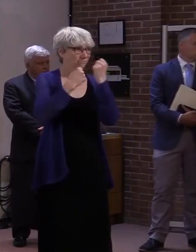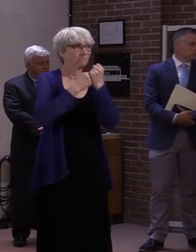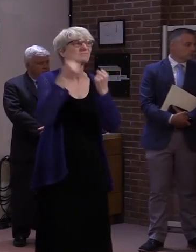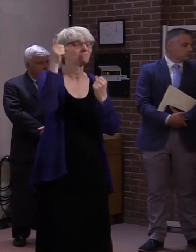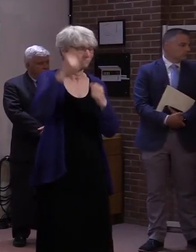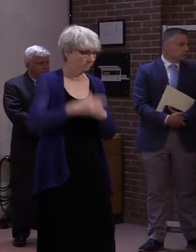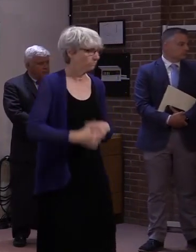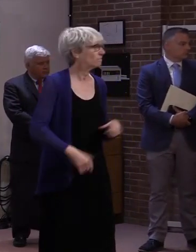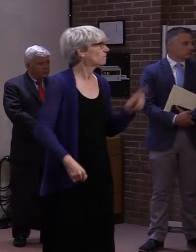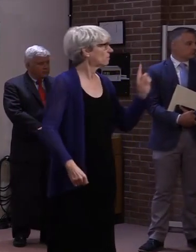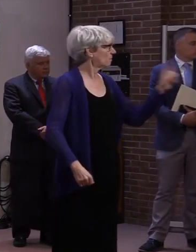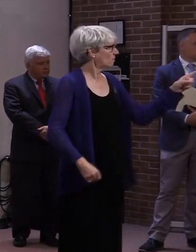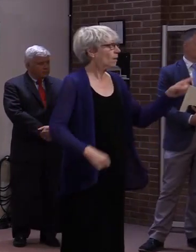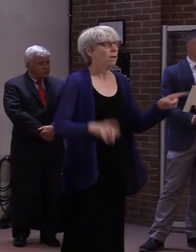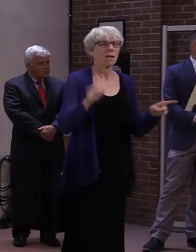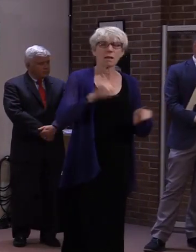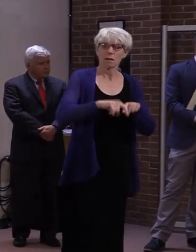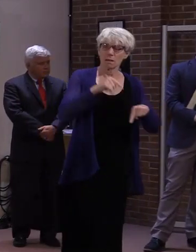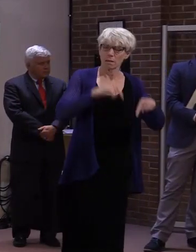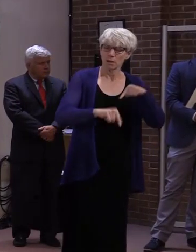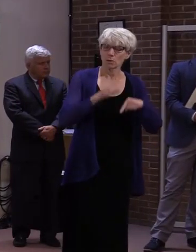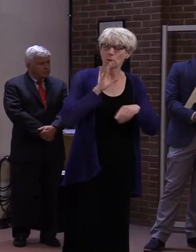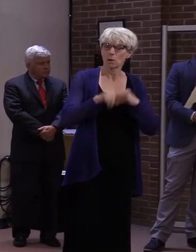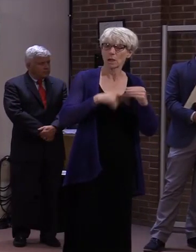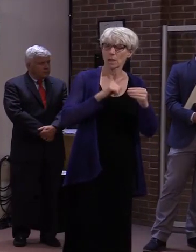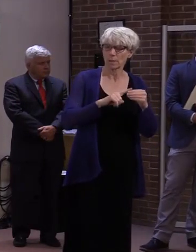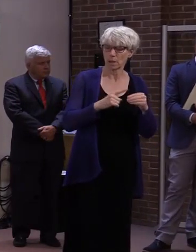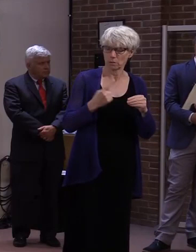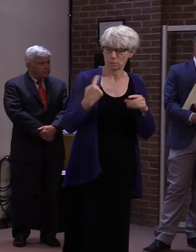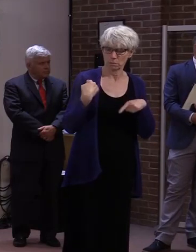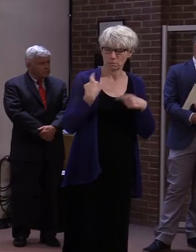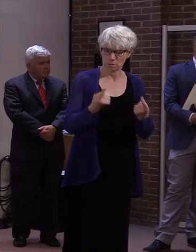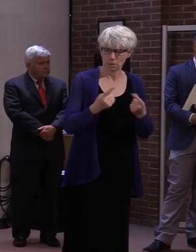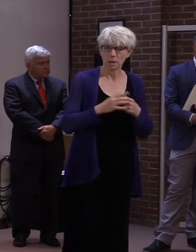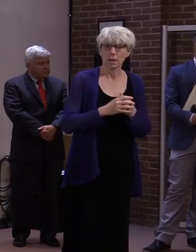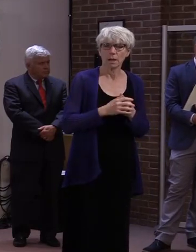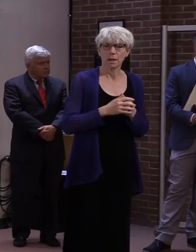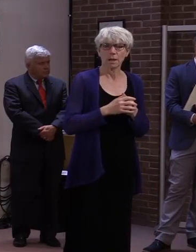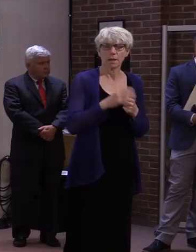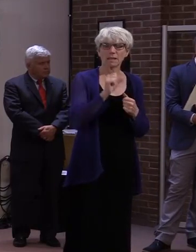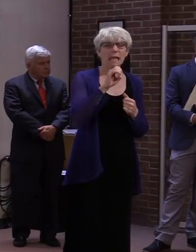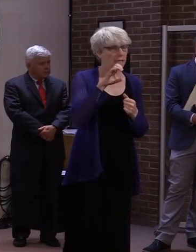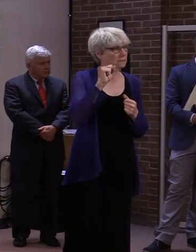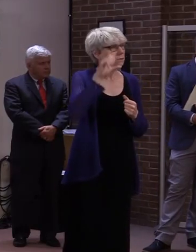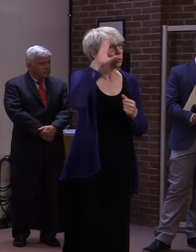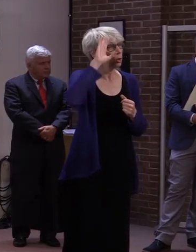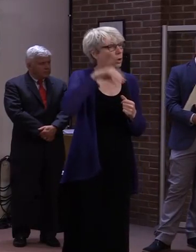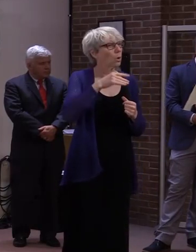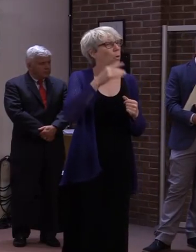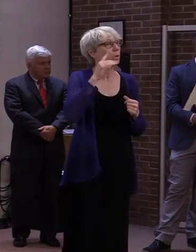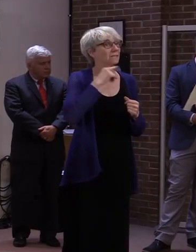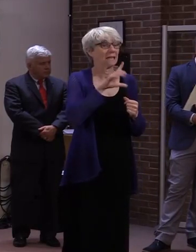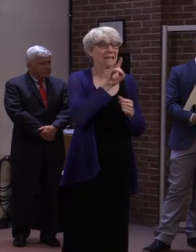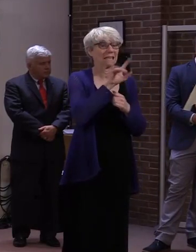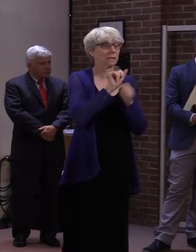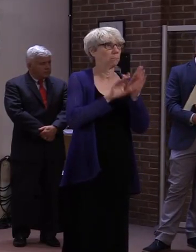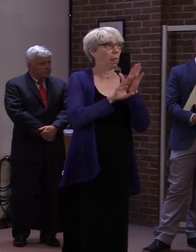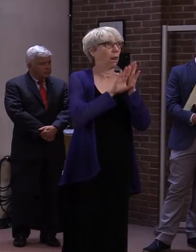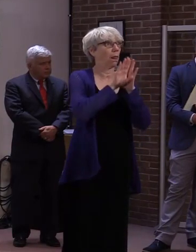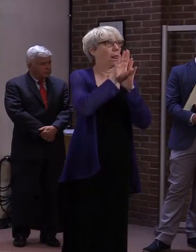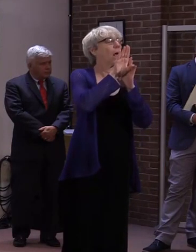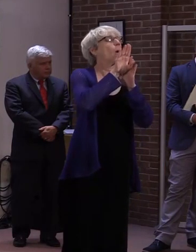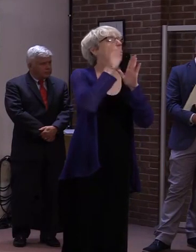about getting back to cases just for a second but you know in the next couple of weeks those are slaves to come down but we're hearing more and the lambda